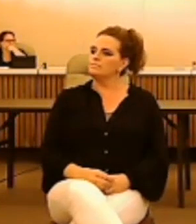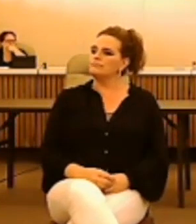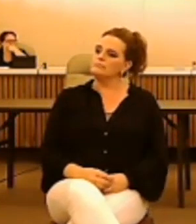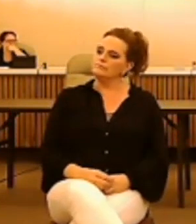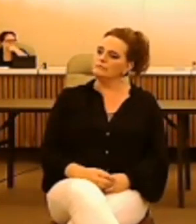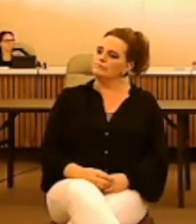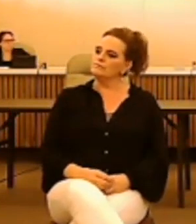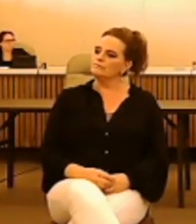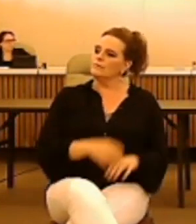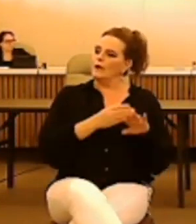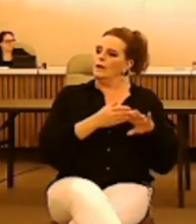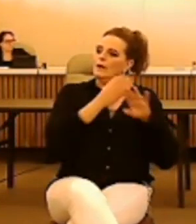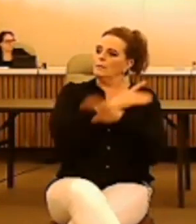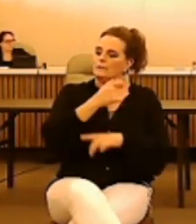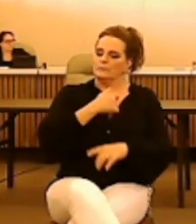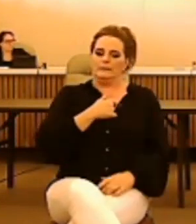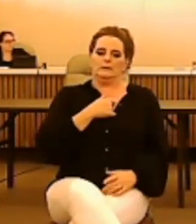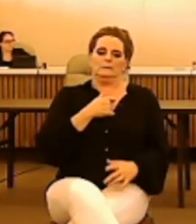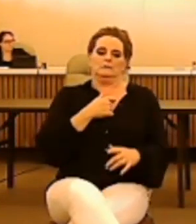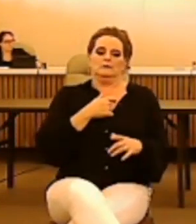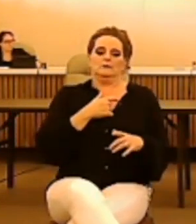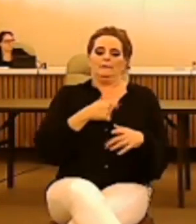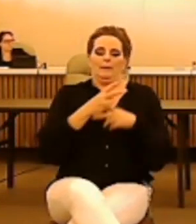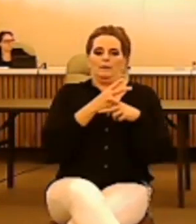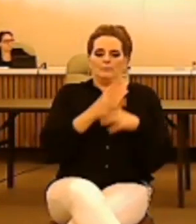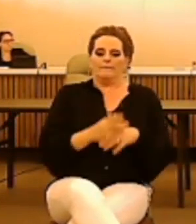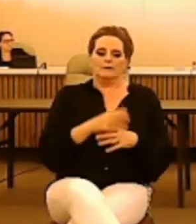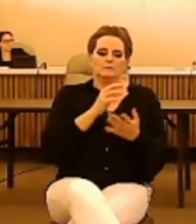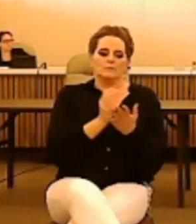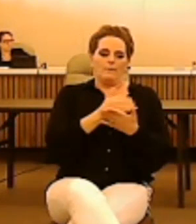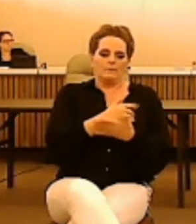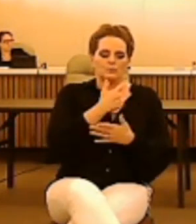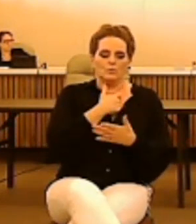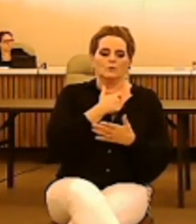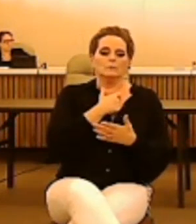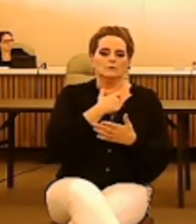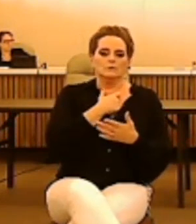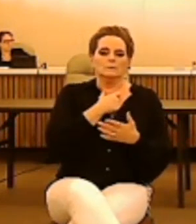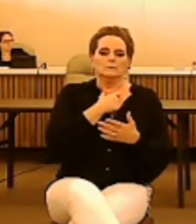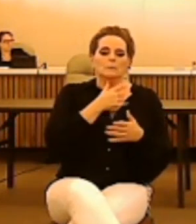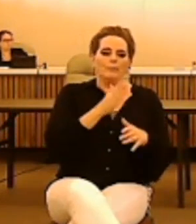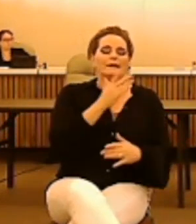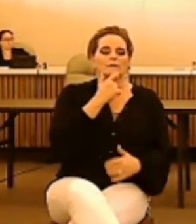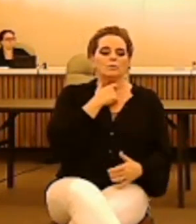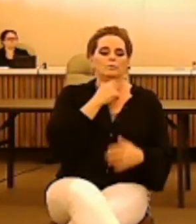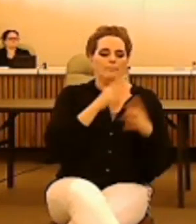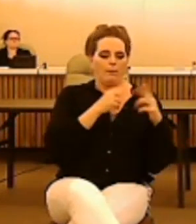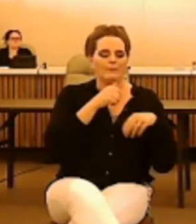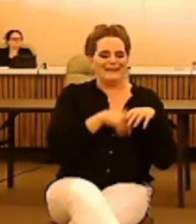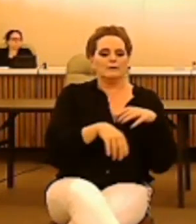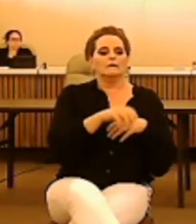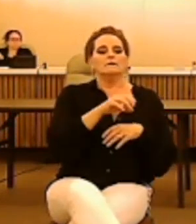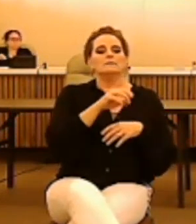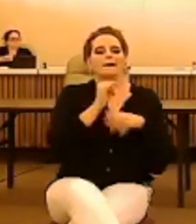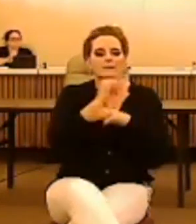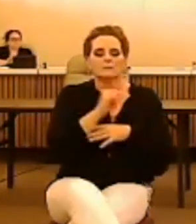prior to me being in office, apartments were allowed in industrial zones. They had put a moratorium,